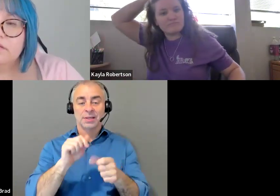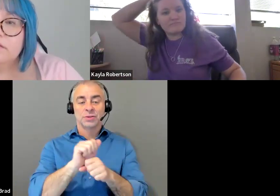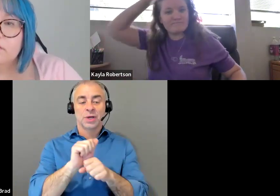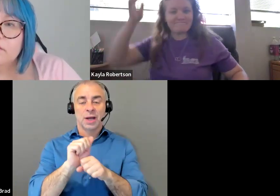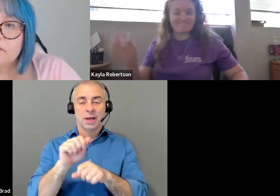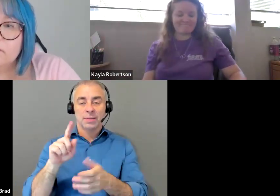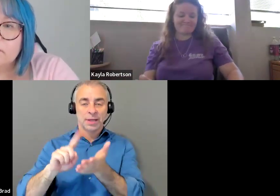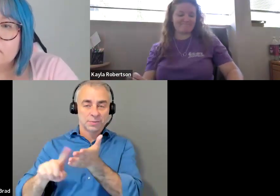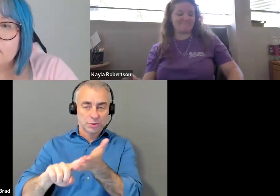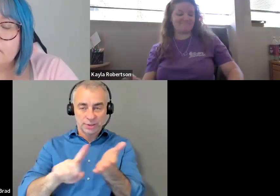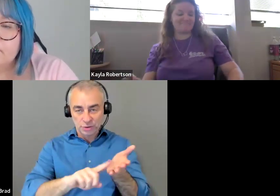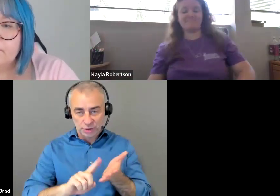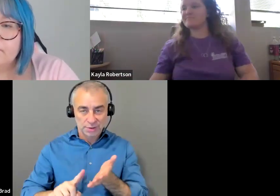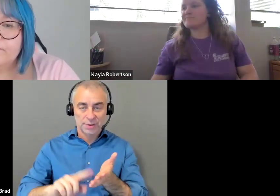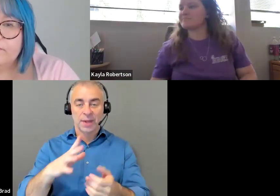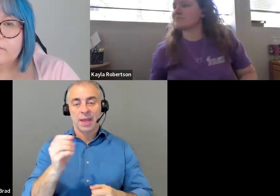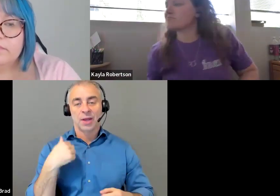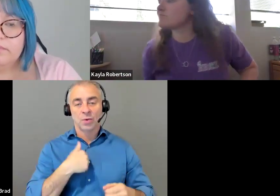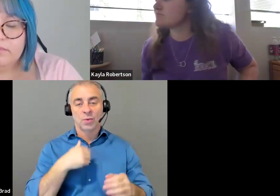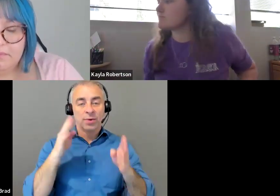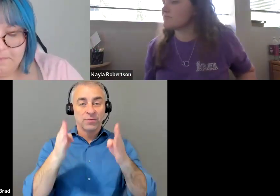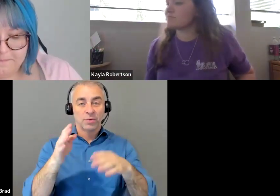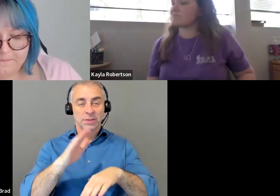exploration, we focus on